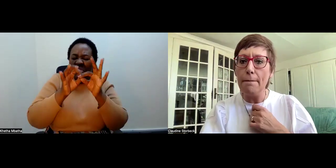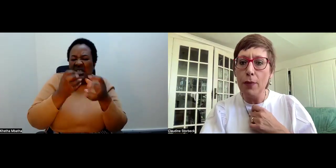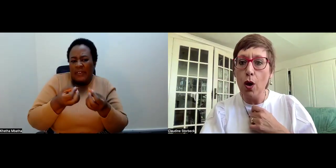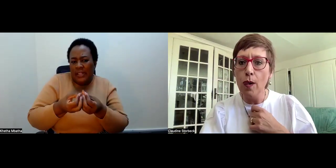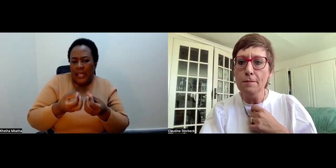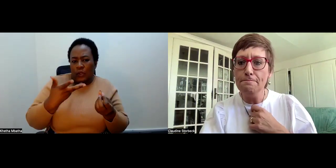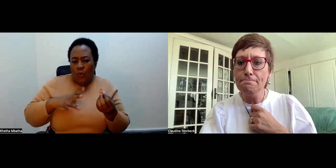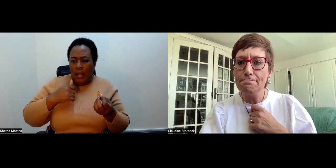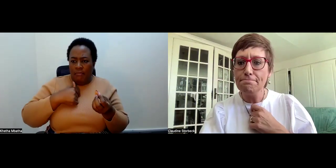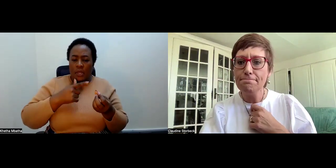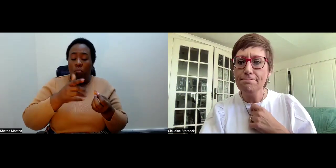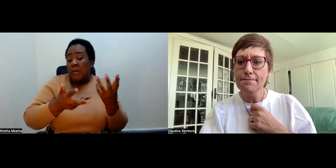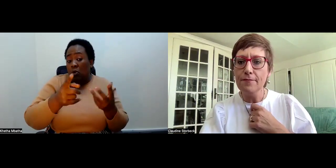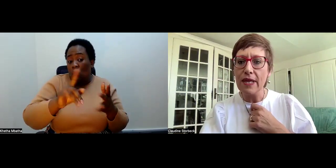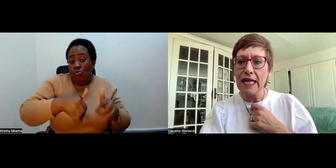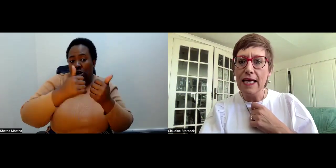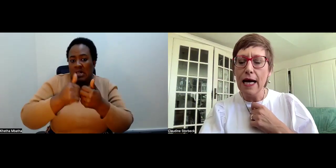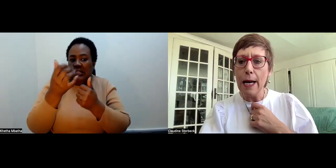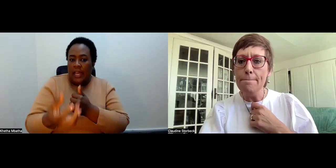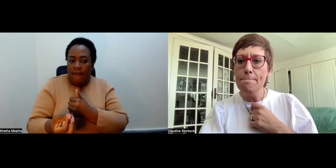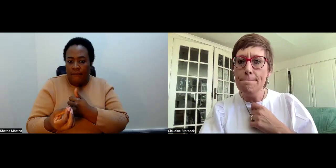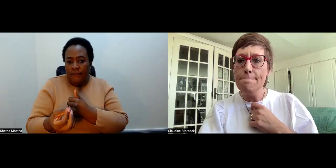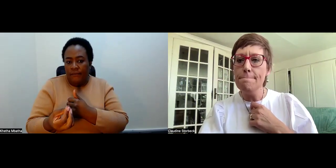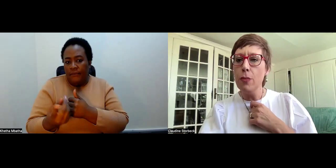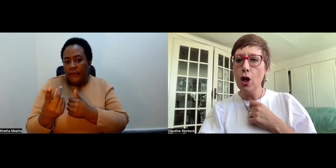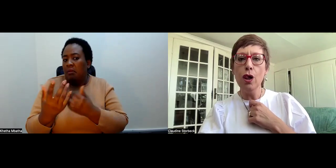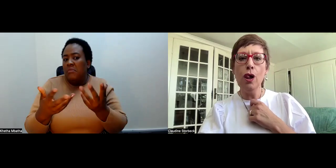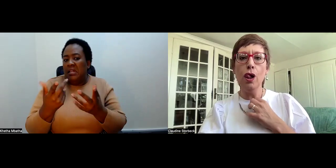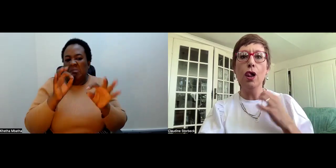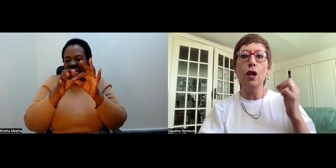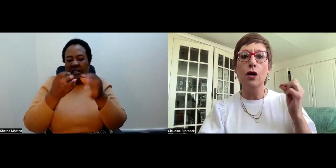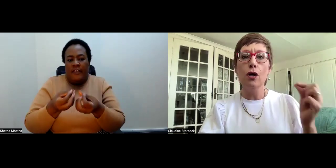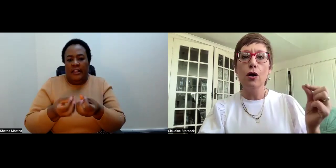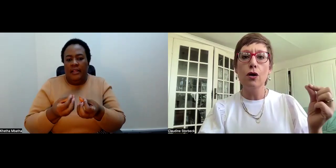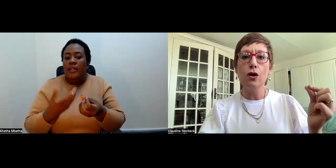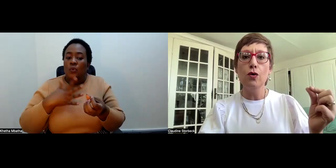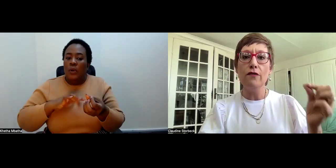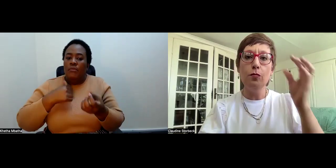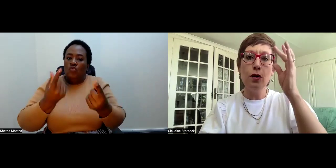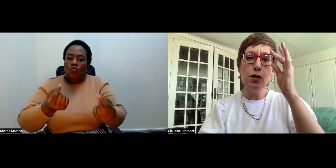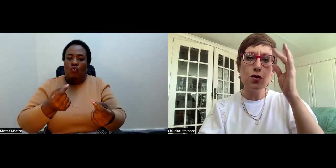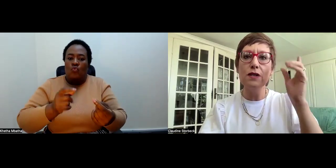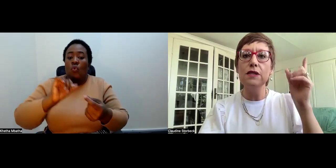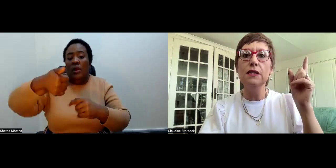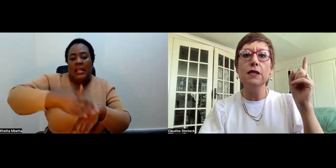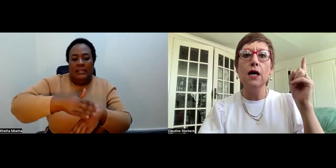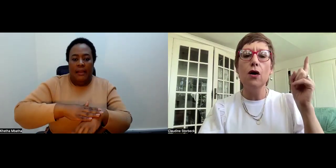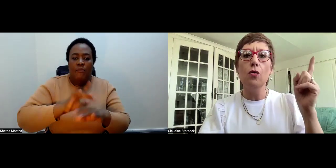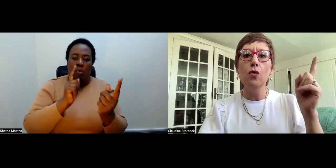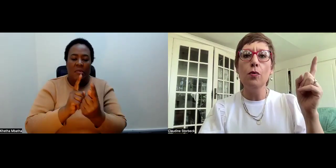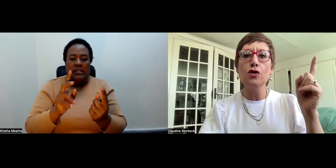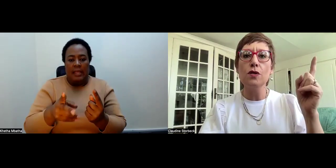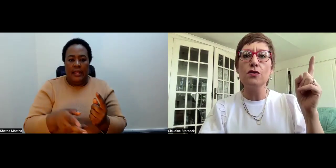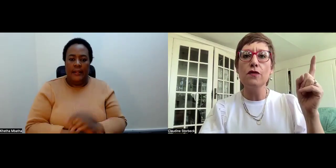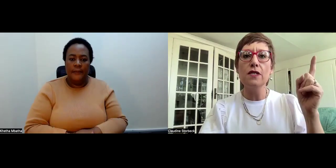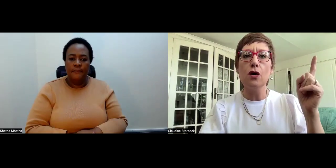upload my poll. Poll. You have no polls, quizzes.